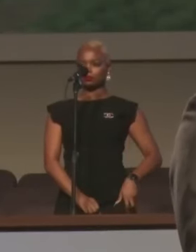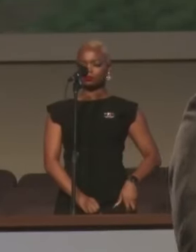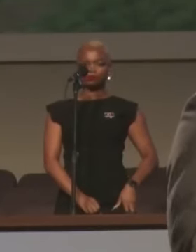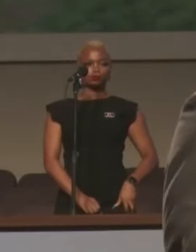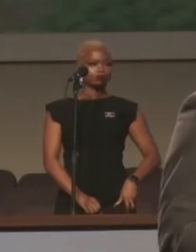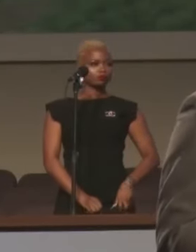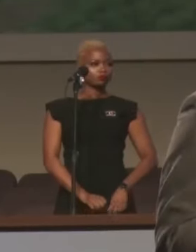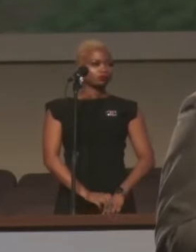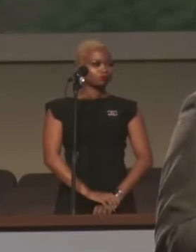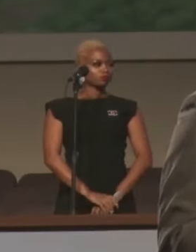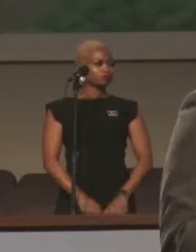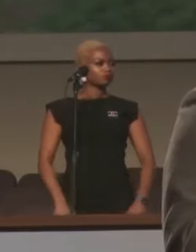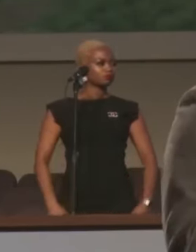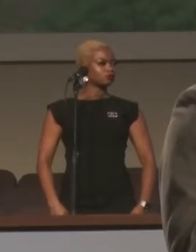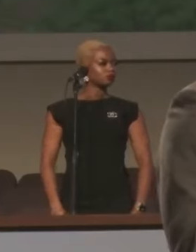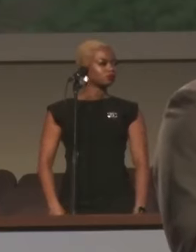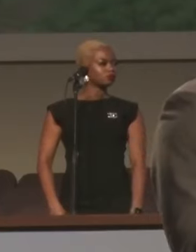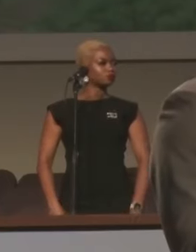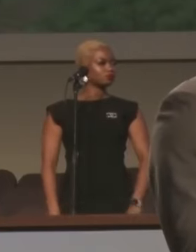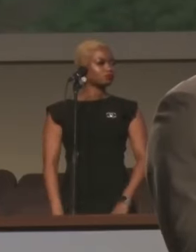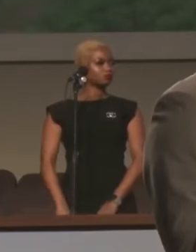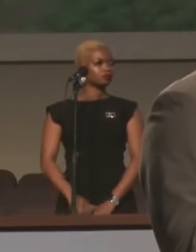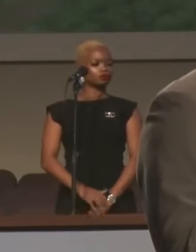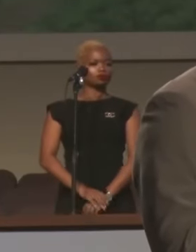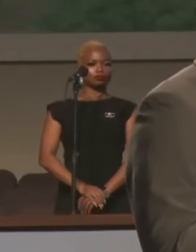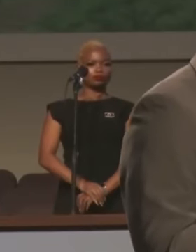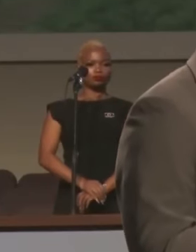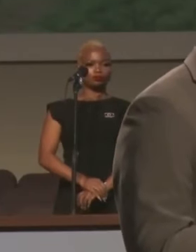Born October 3rd, 1954.